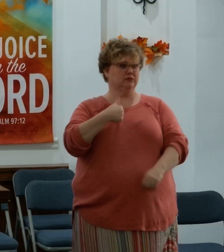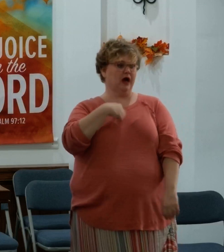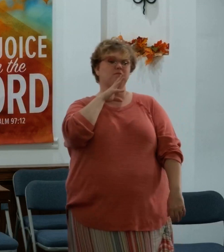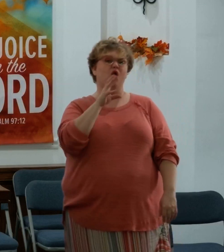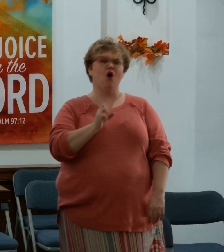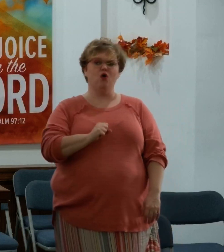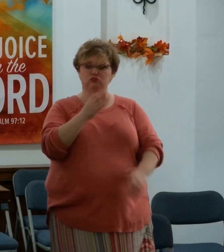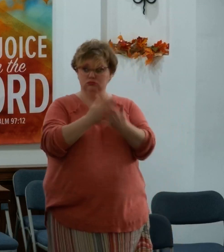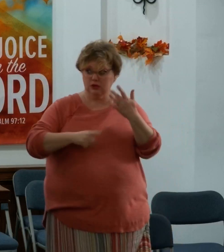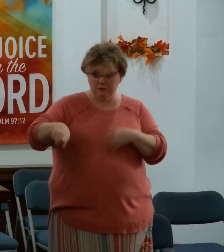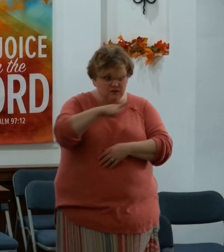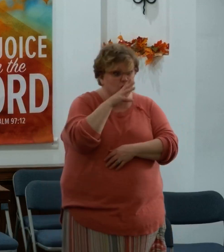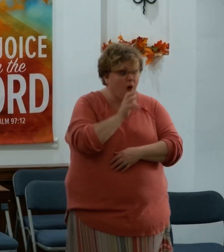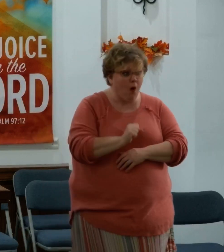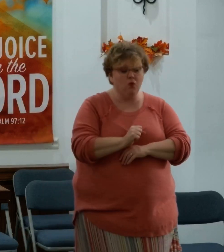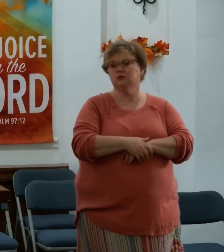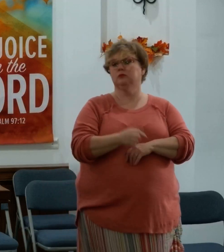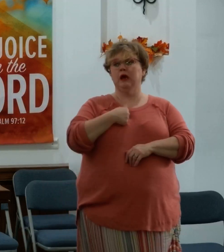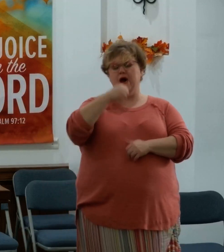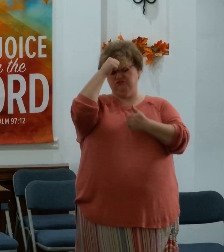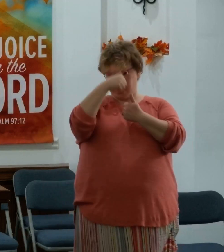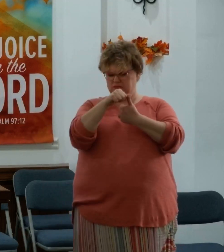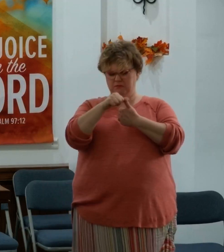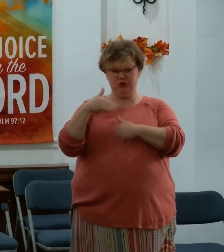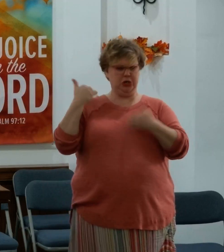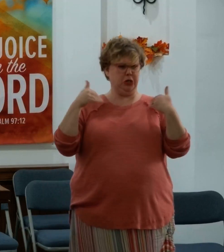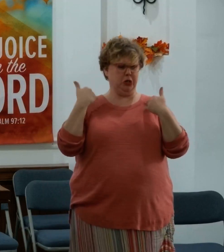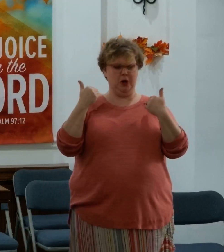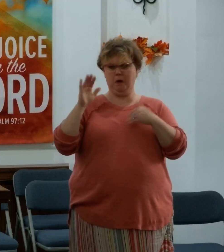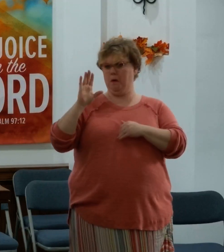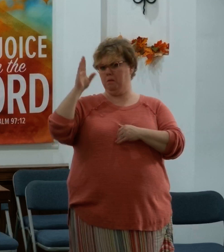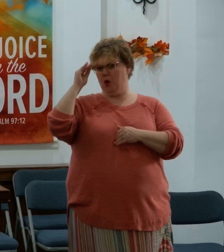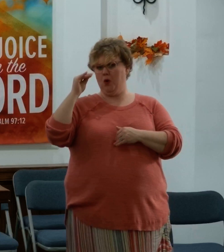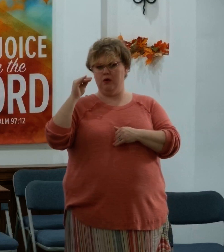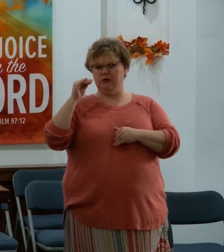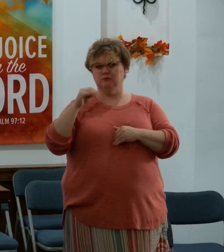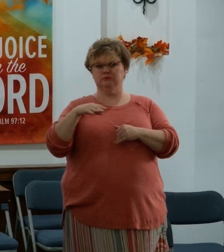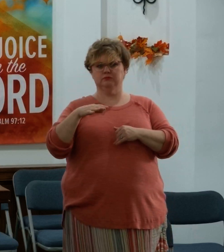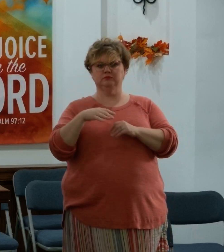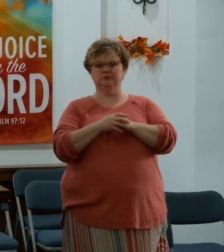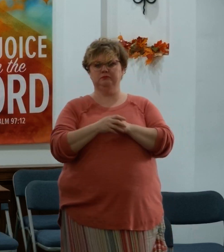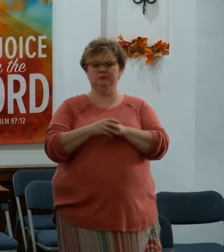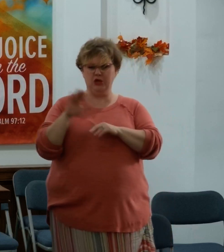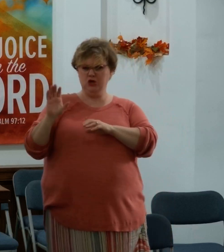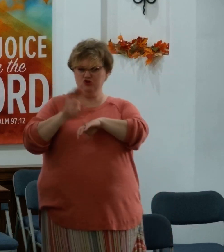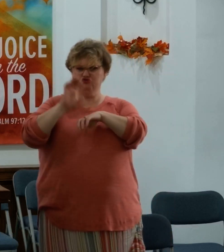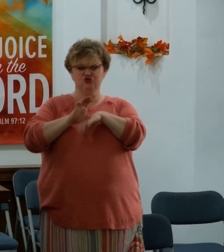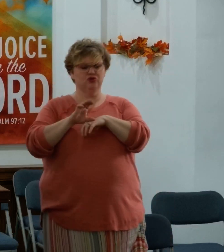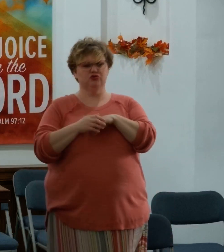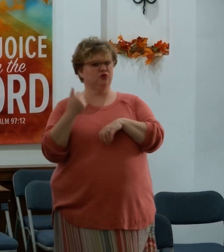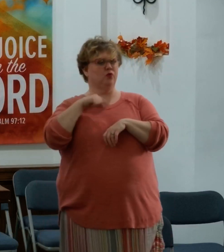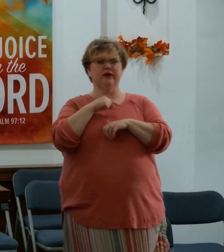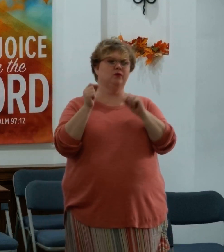Some of you are old. I remember as a young boy at Myers Memorial Baptist Church in 8 Mile, we got up on Saturday and went up there. We're going to build